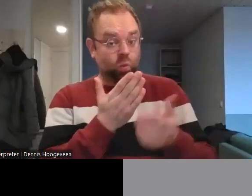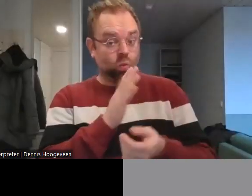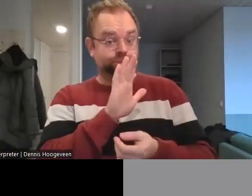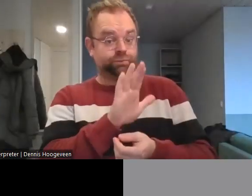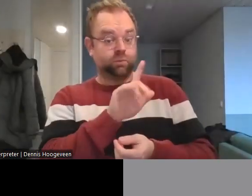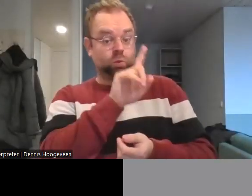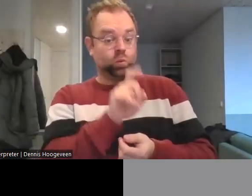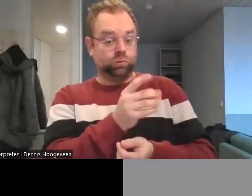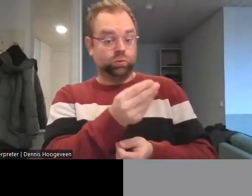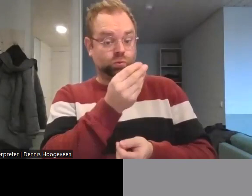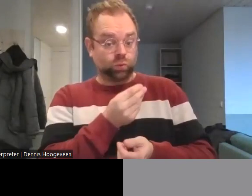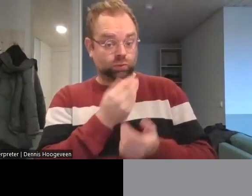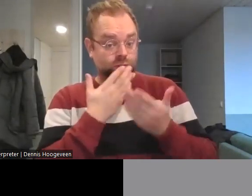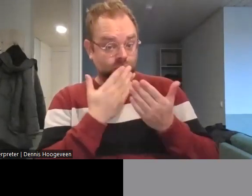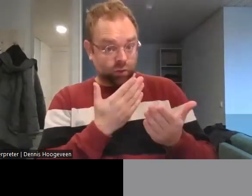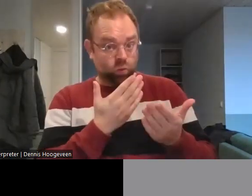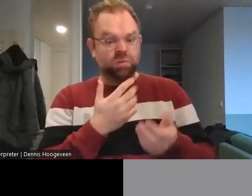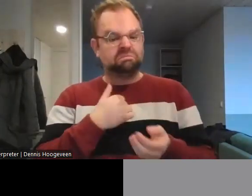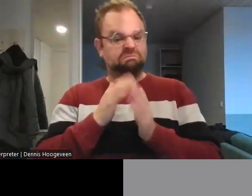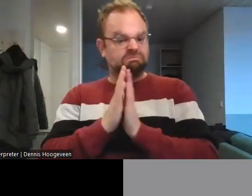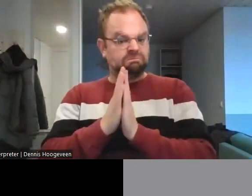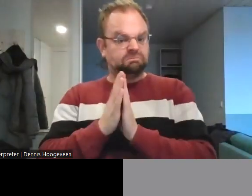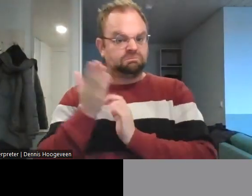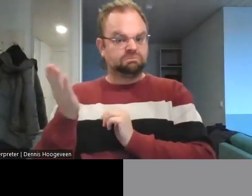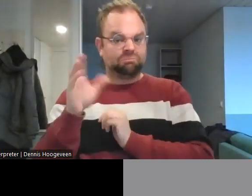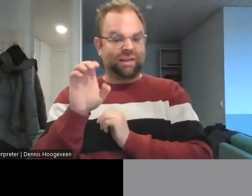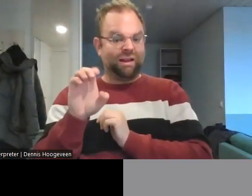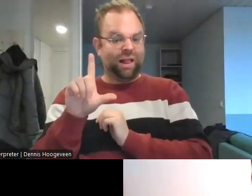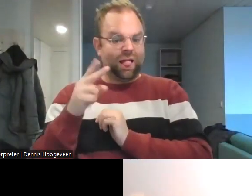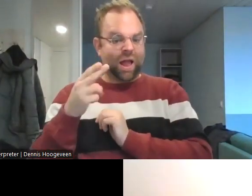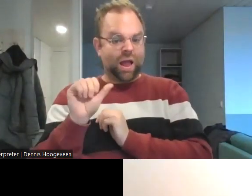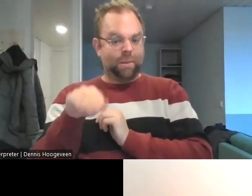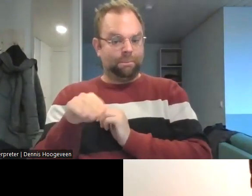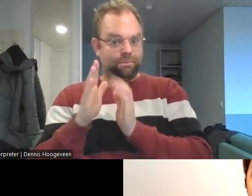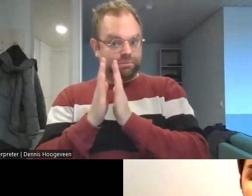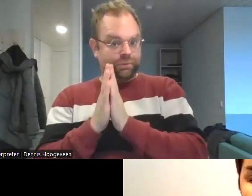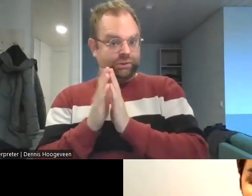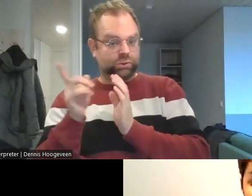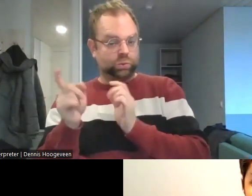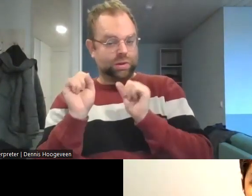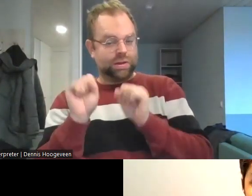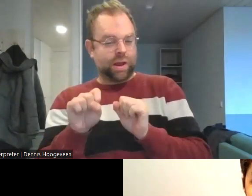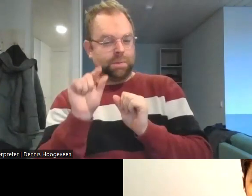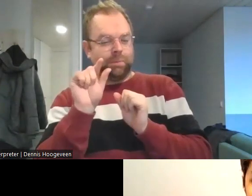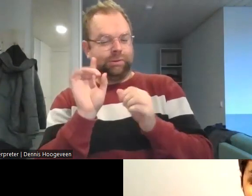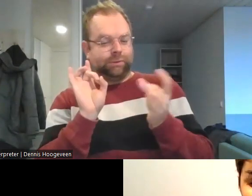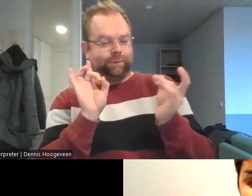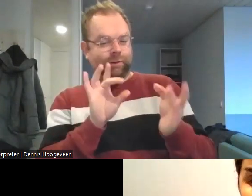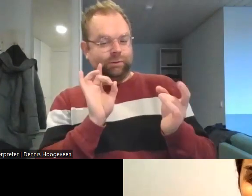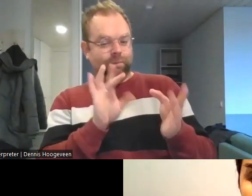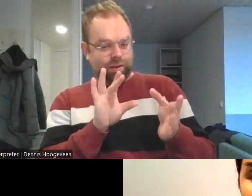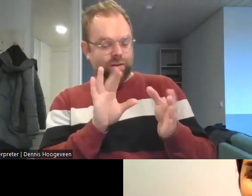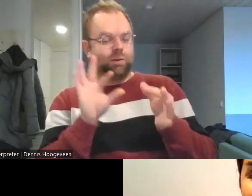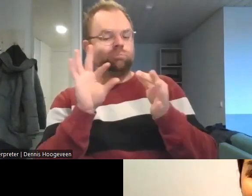based on the conversation we had last week on GBV and disability.